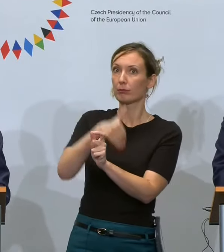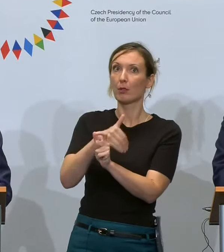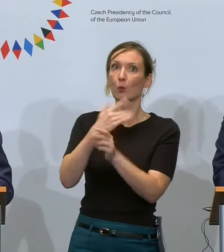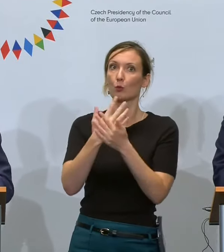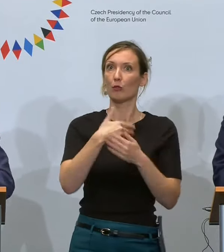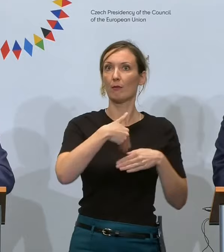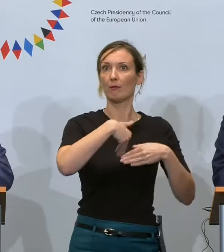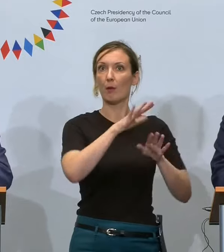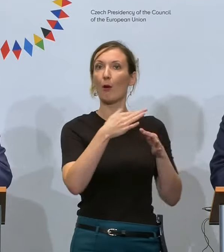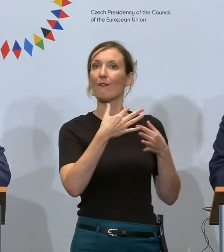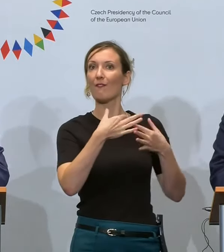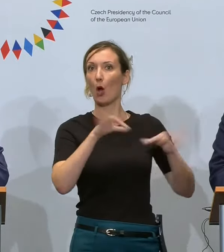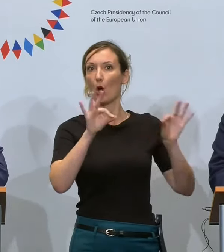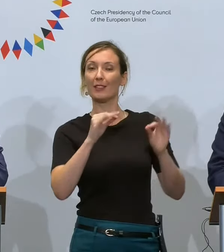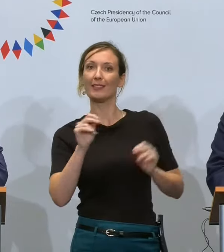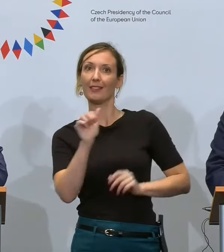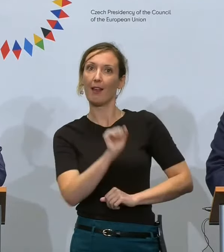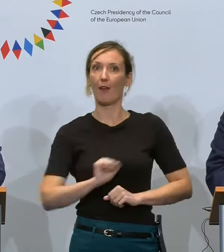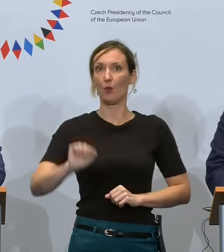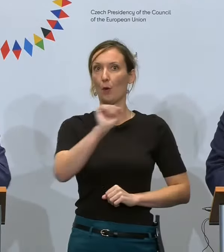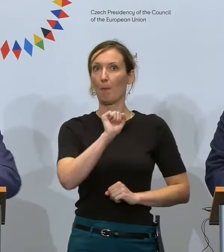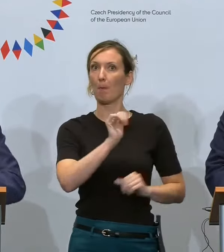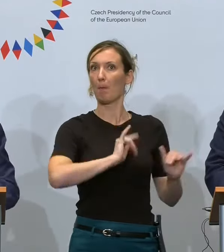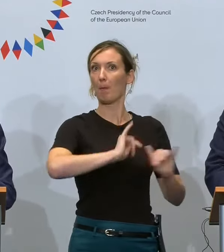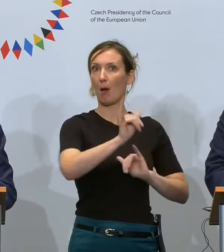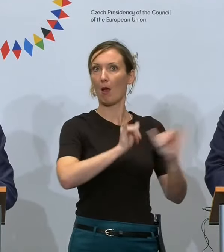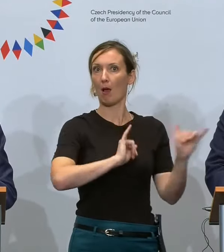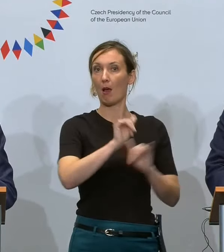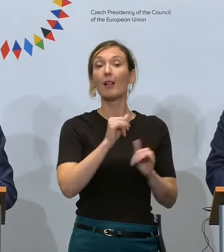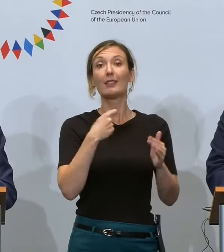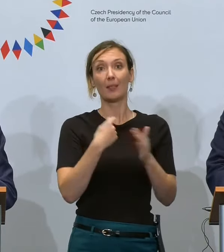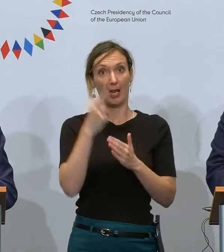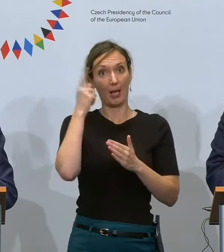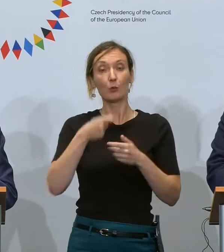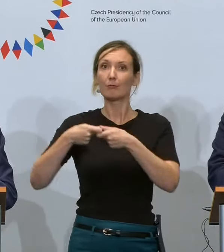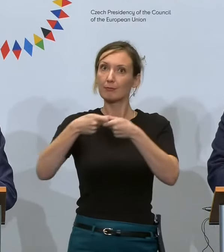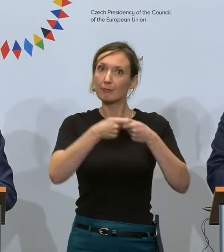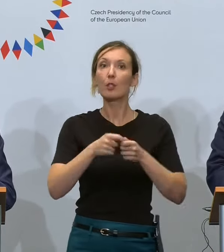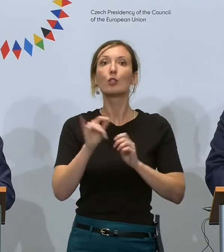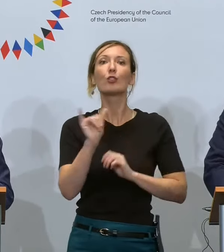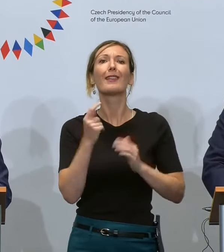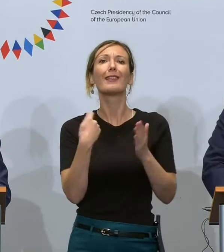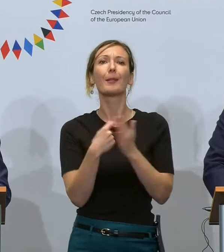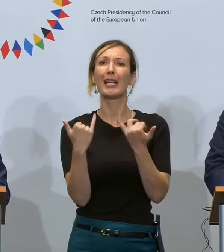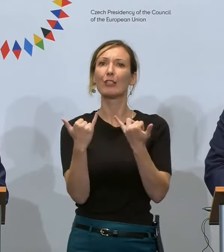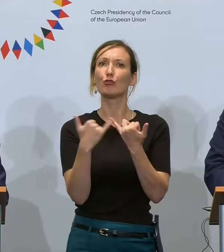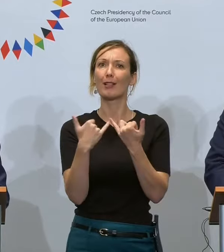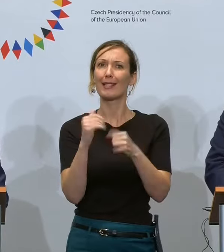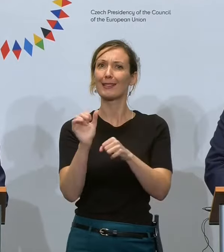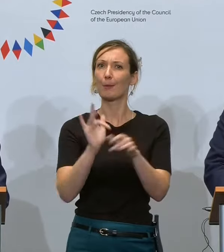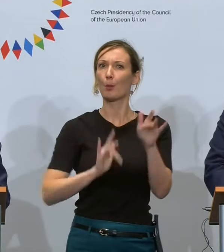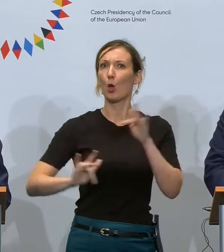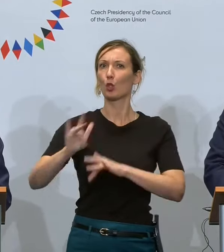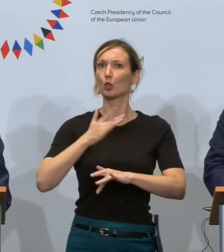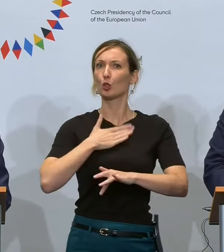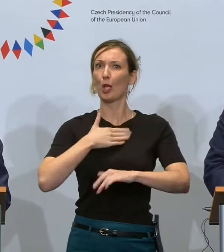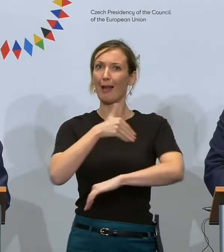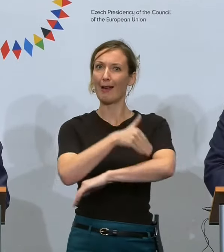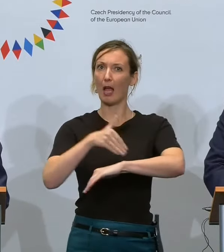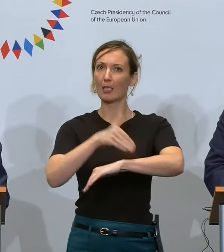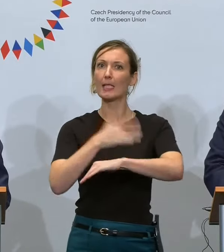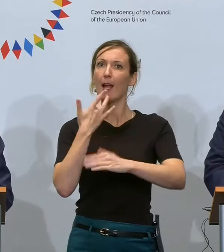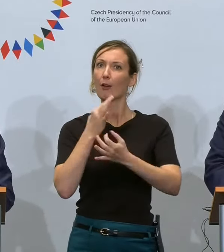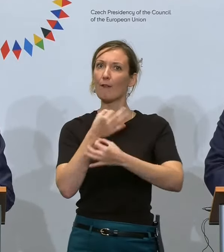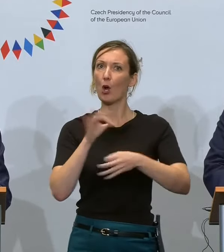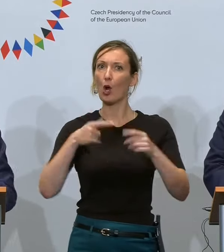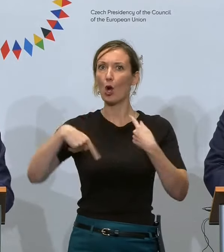conformity with the European Union Schengen Border Code. And finally, that this is a